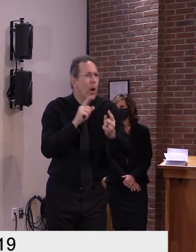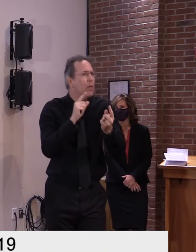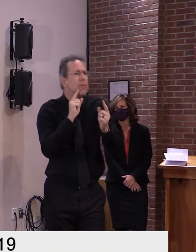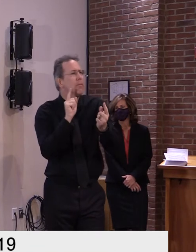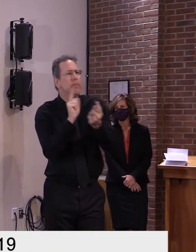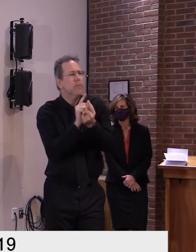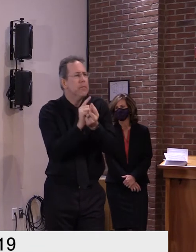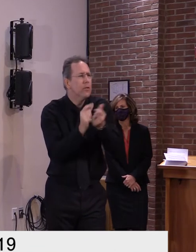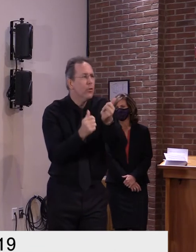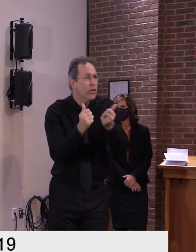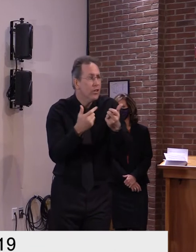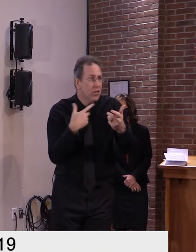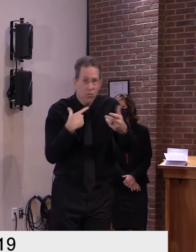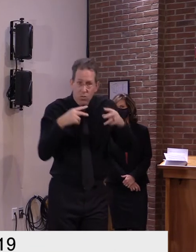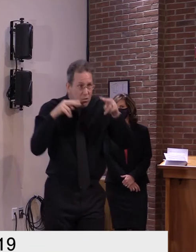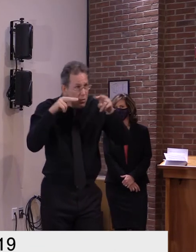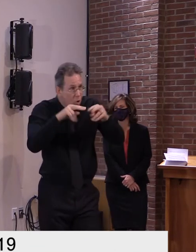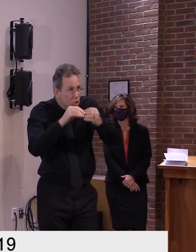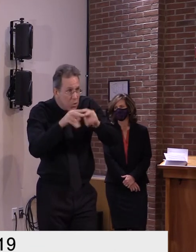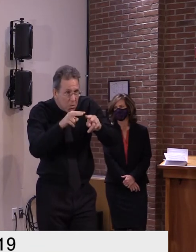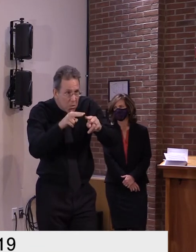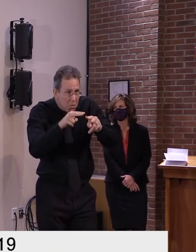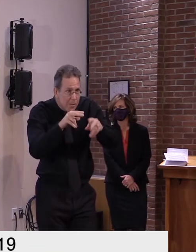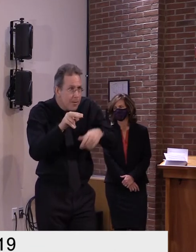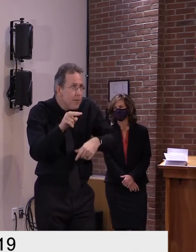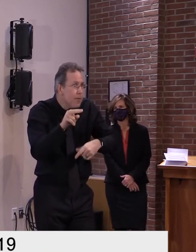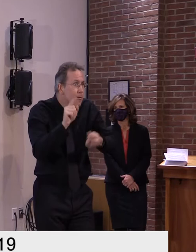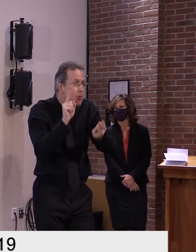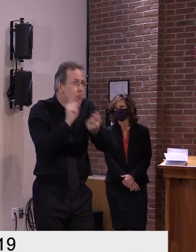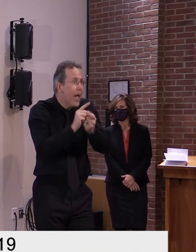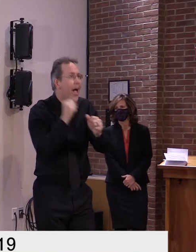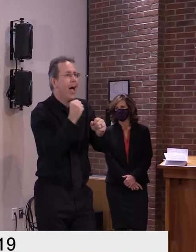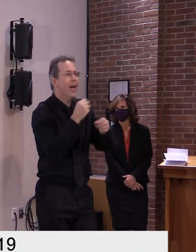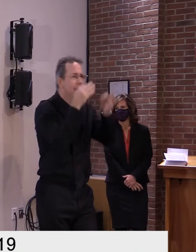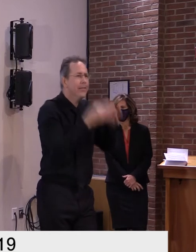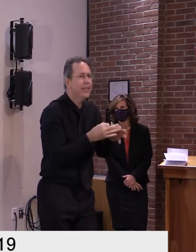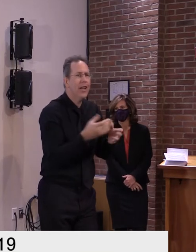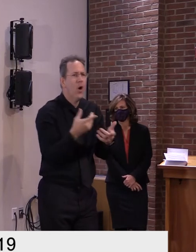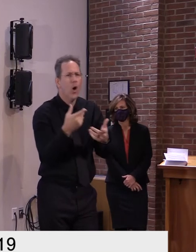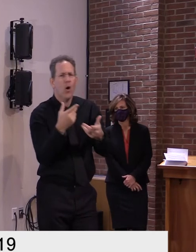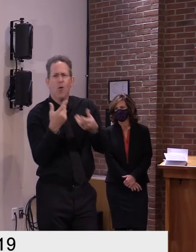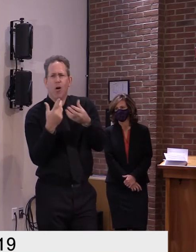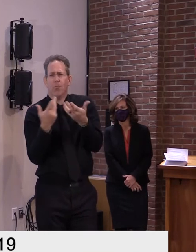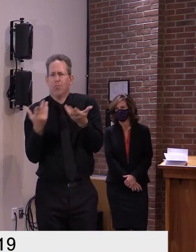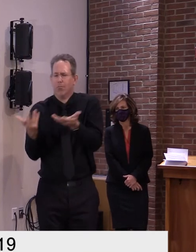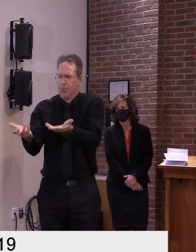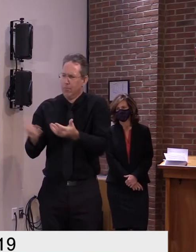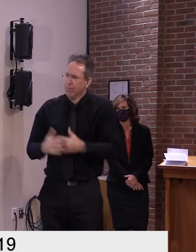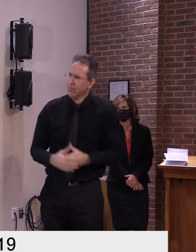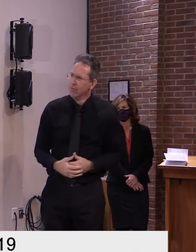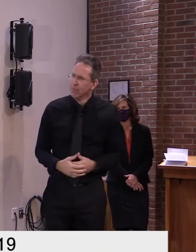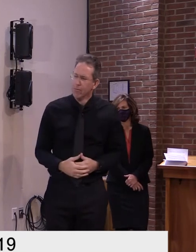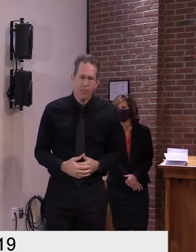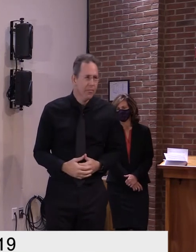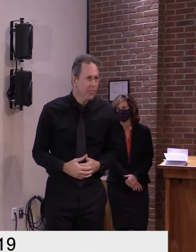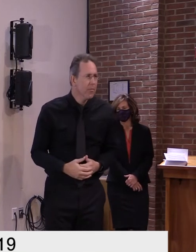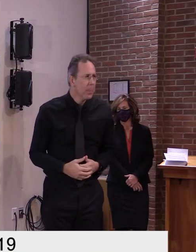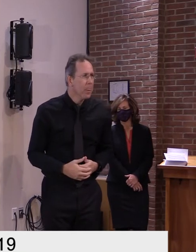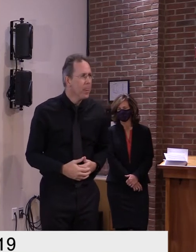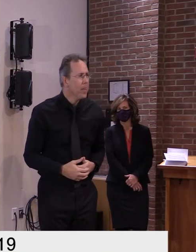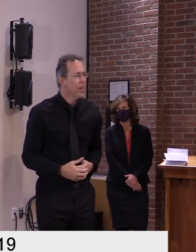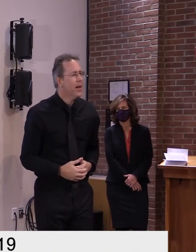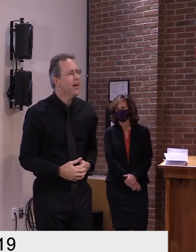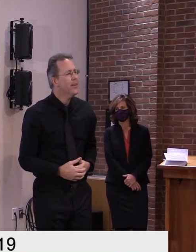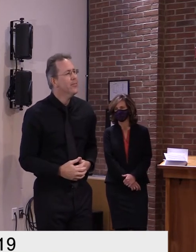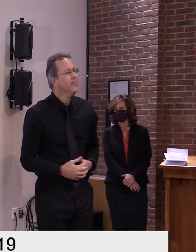able to be prepared for the moment when that might turn in their favor. Well, again, as you can remember, back in